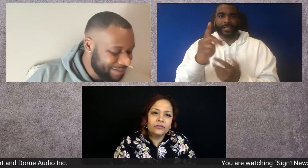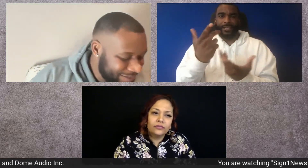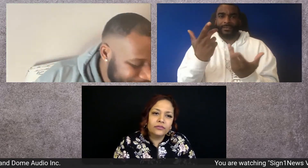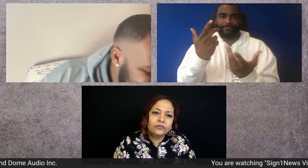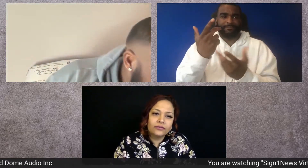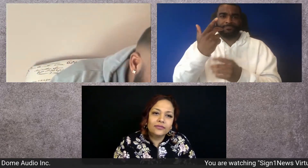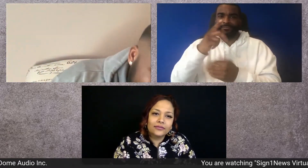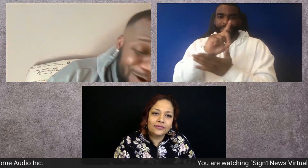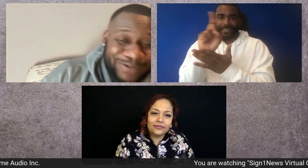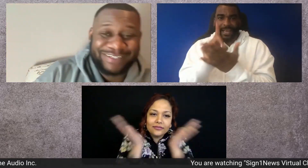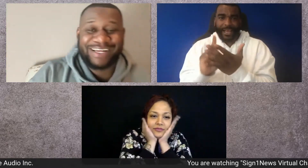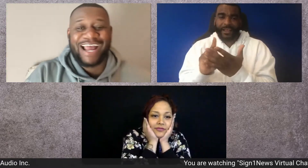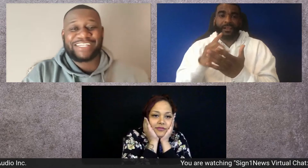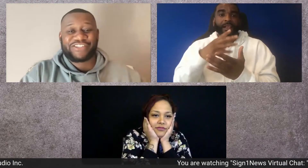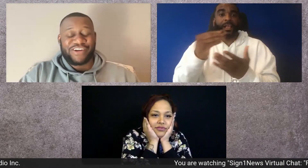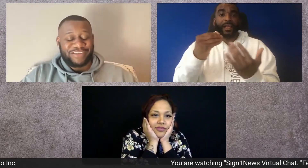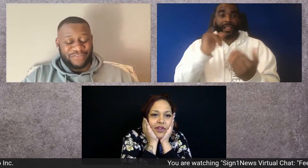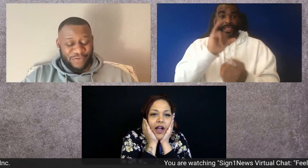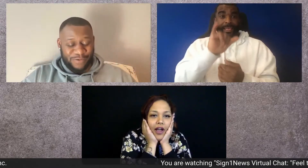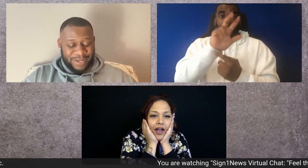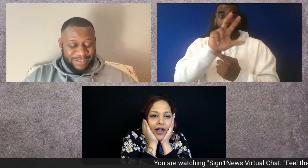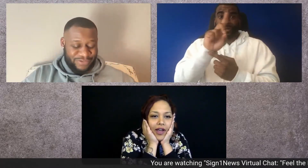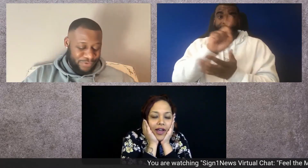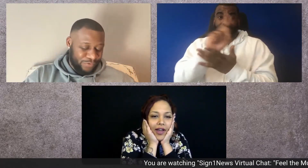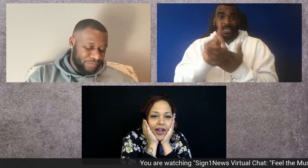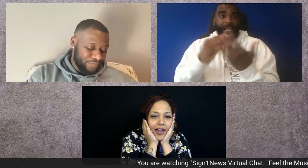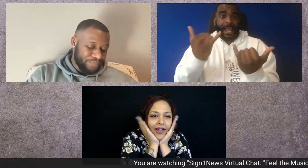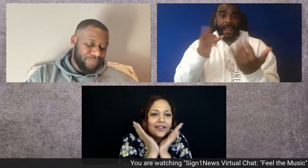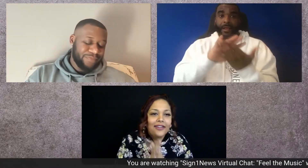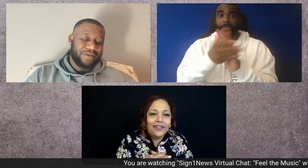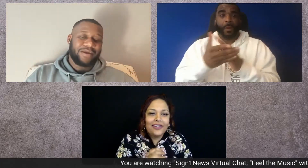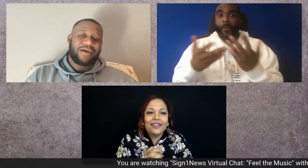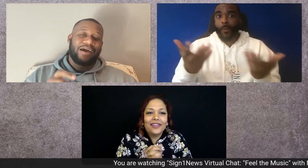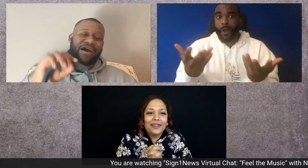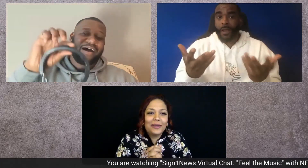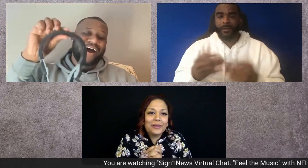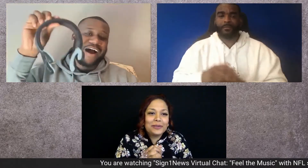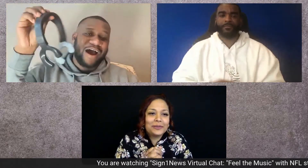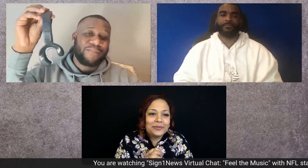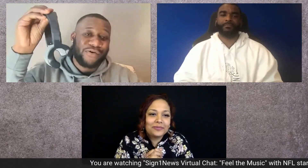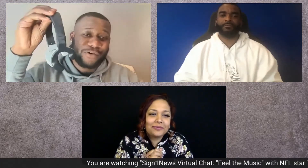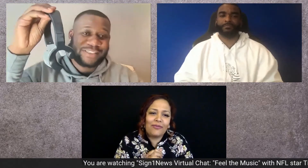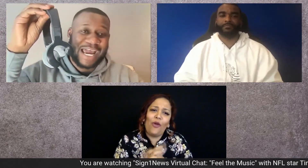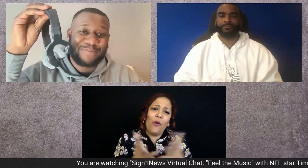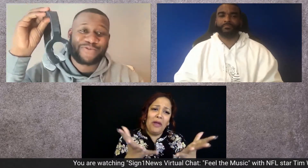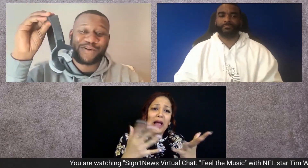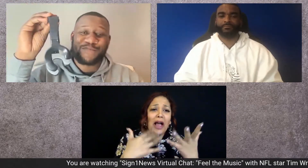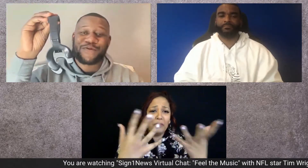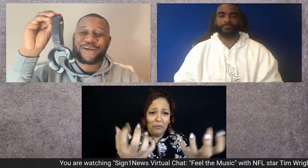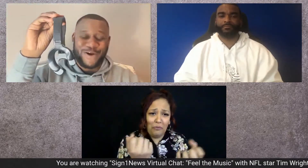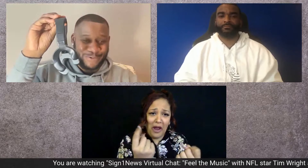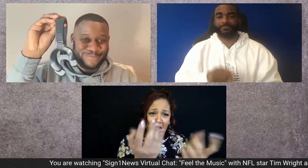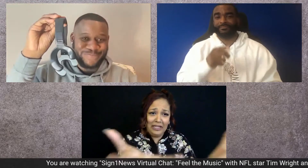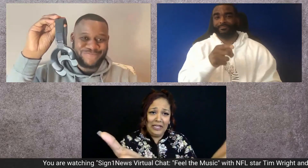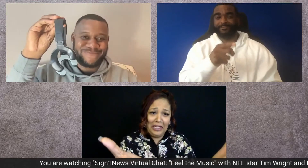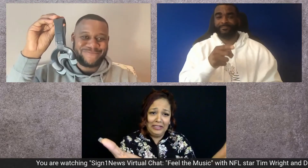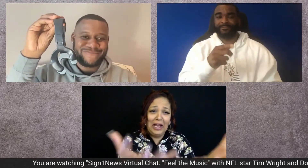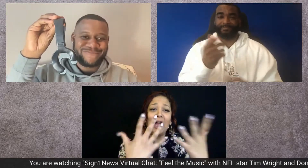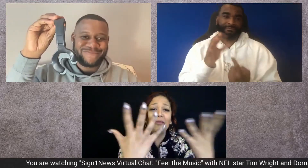that now has transformed into our prototype